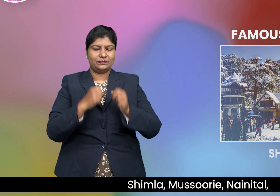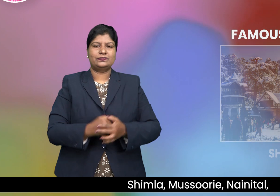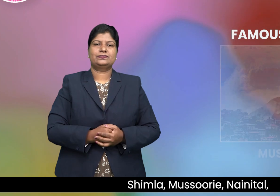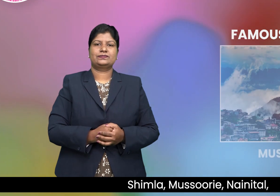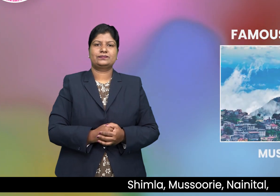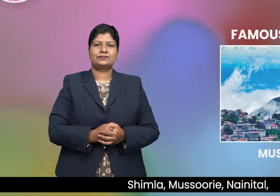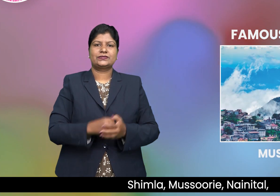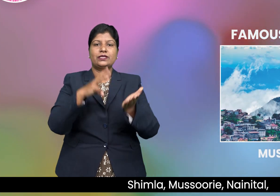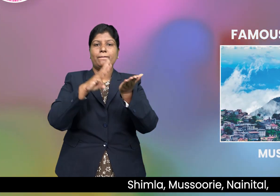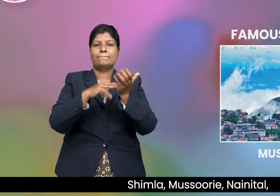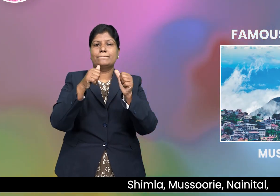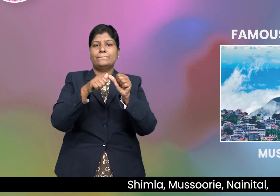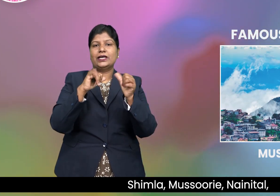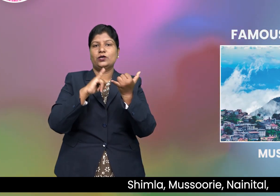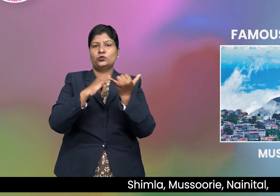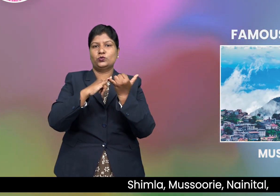Masori,